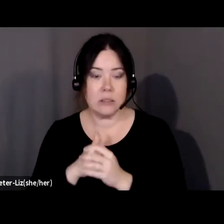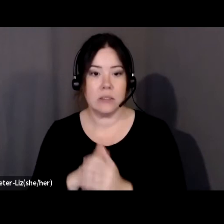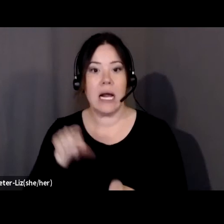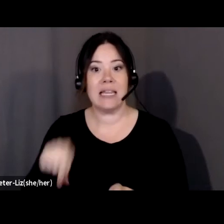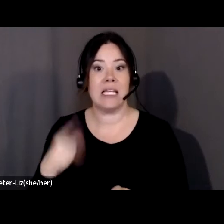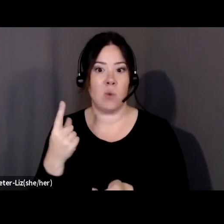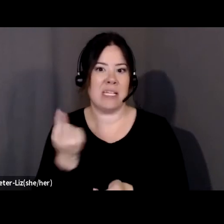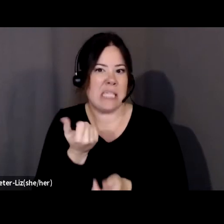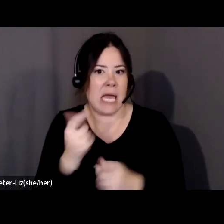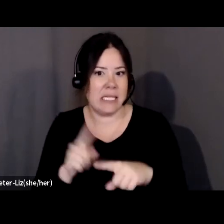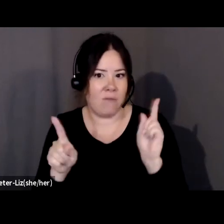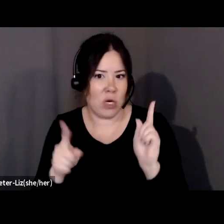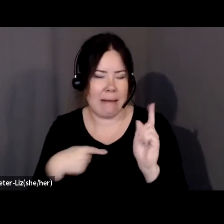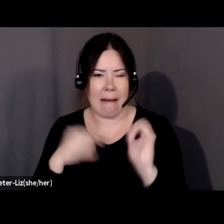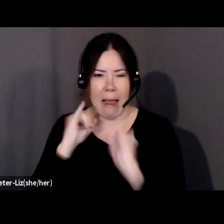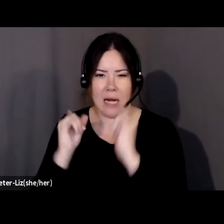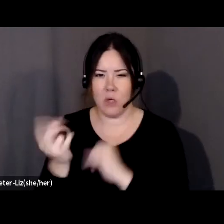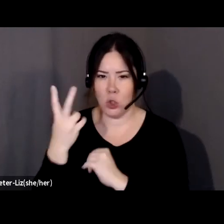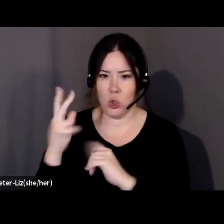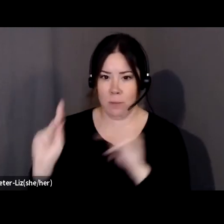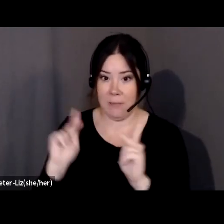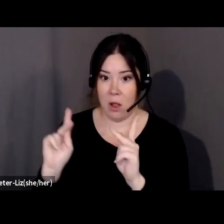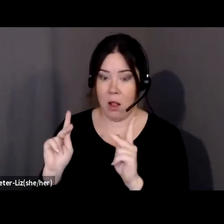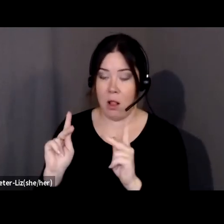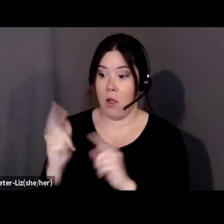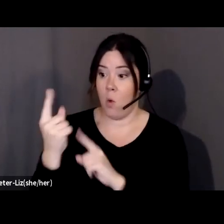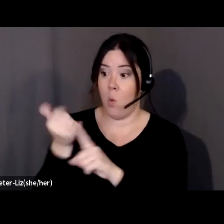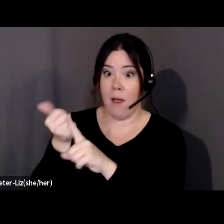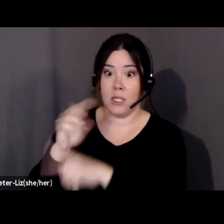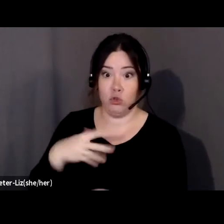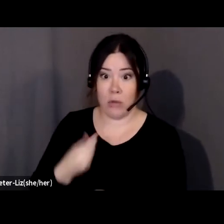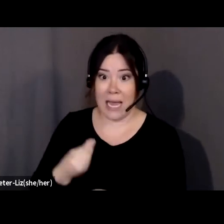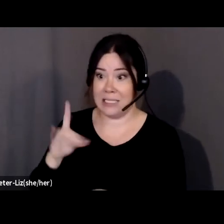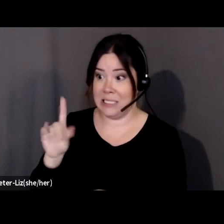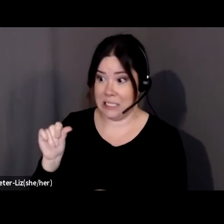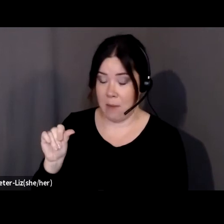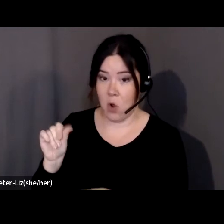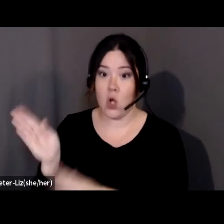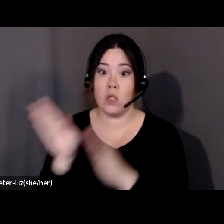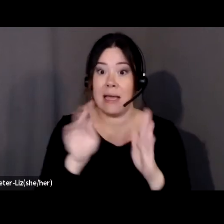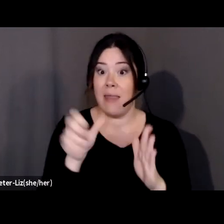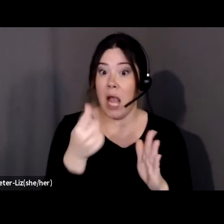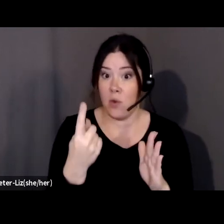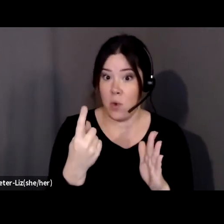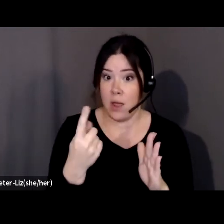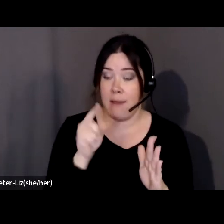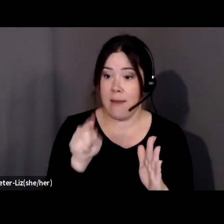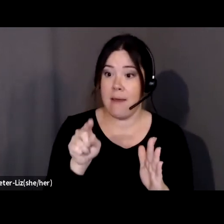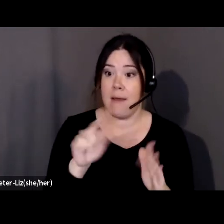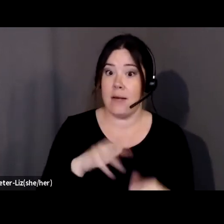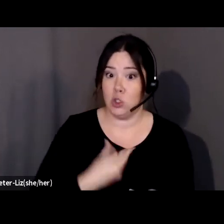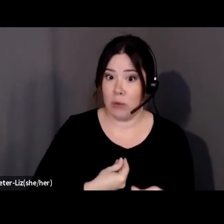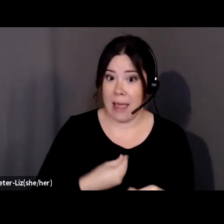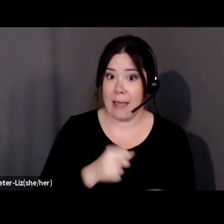two people, one of whom is trans and disabled, and the other person who is trans